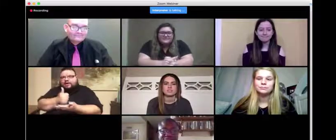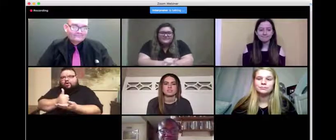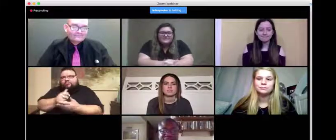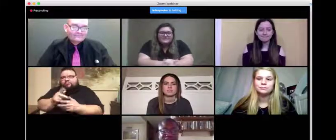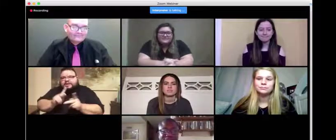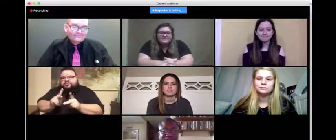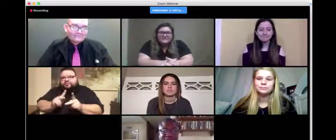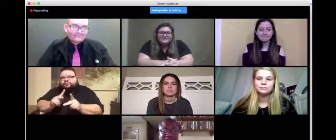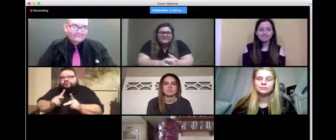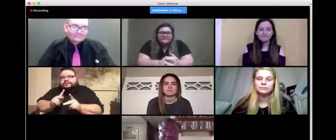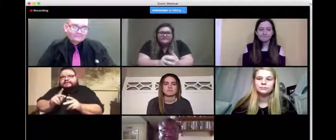hearing people